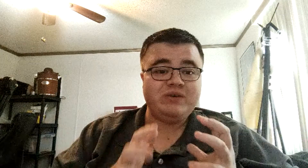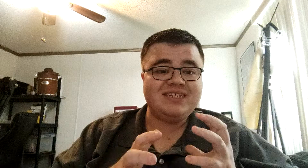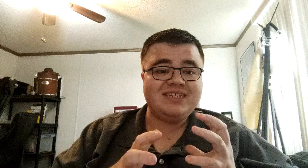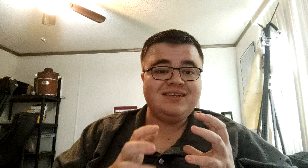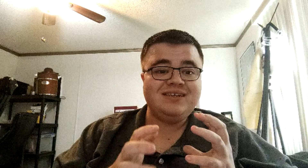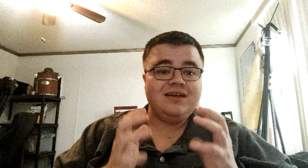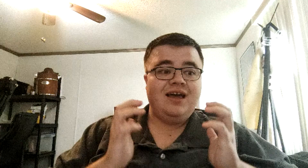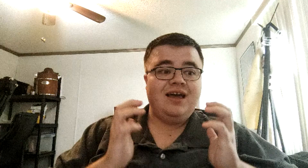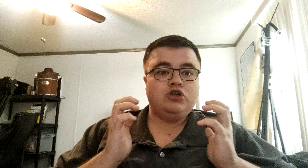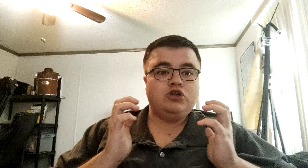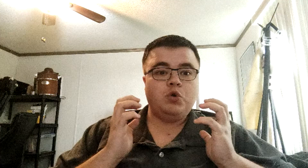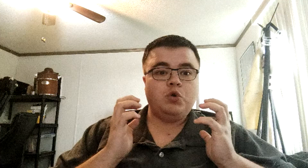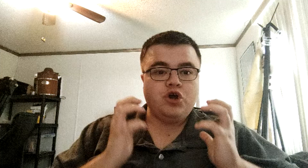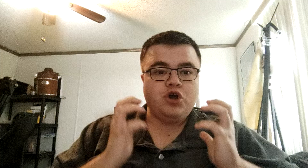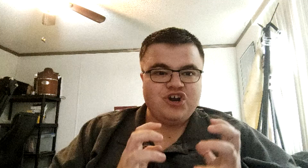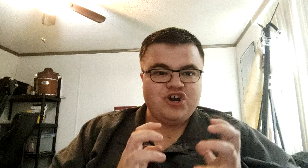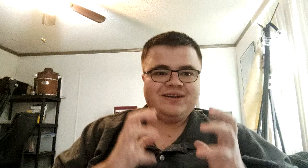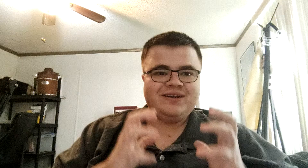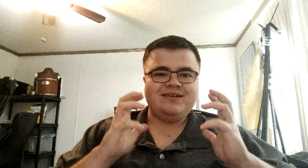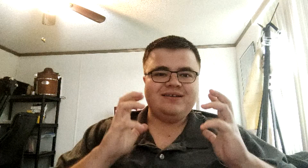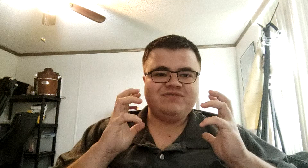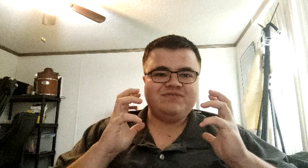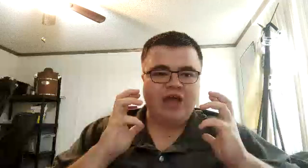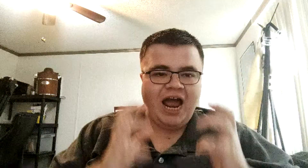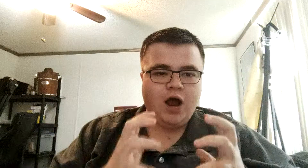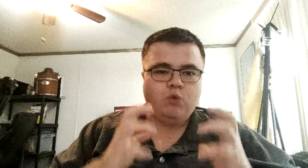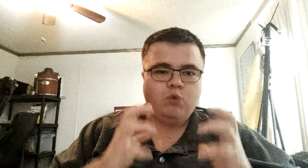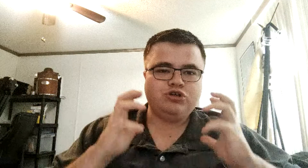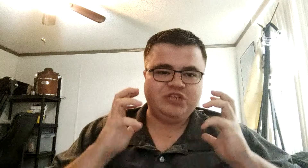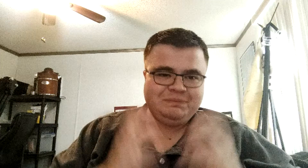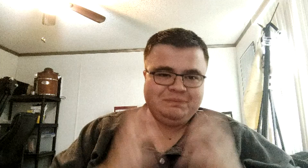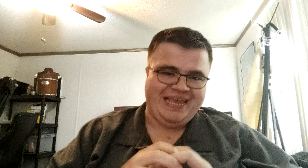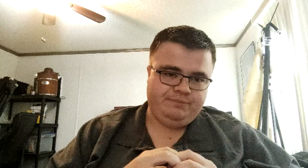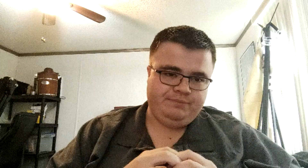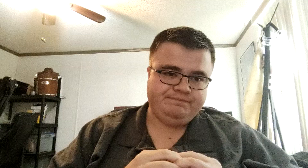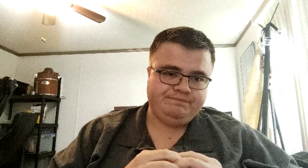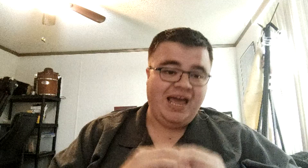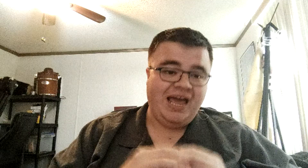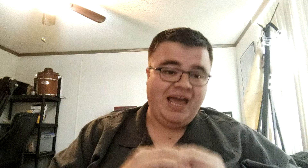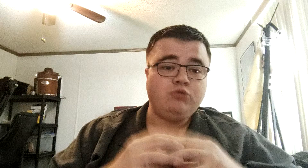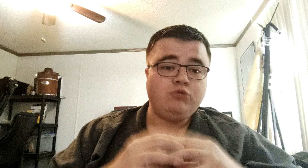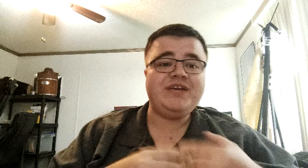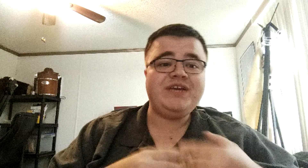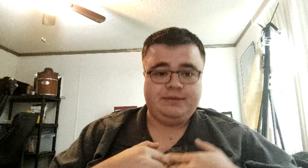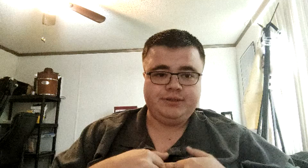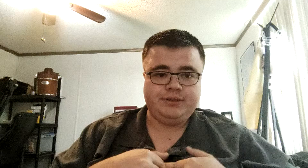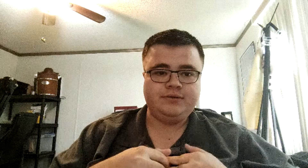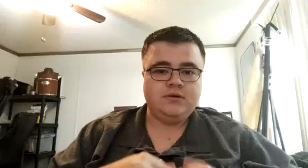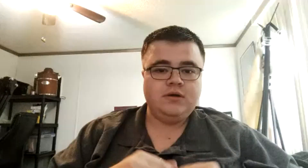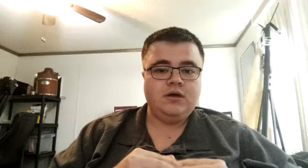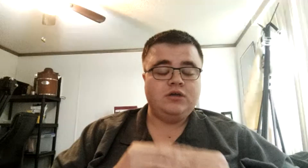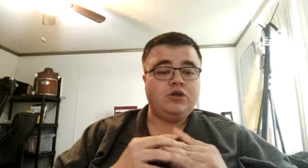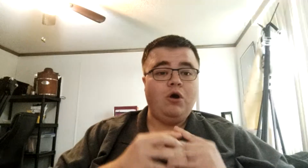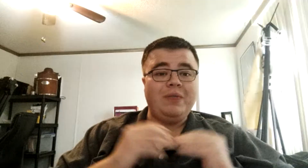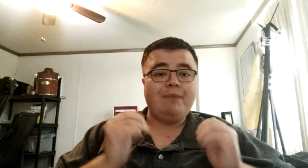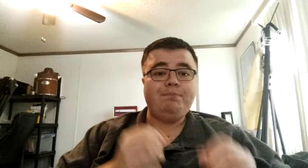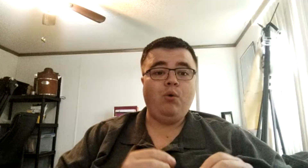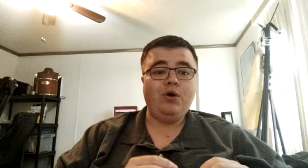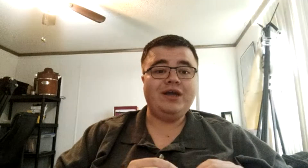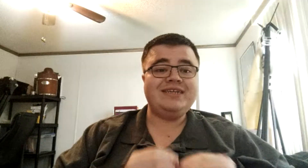students to learn how to speak, how to read lips. So that point